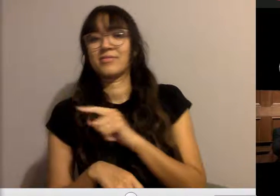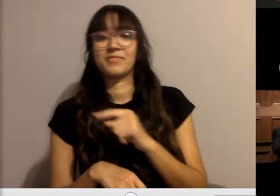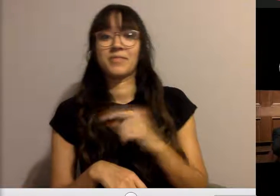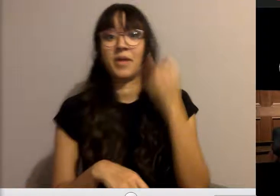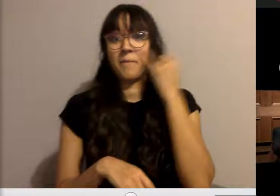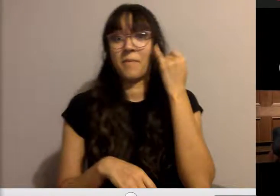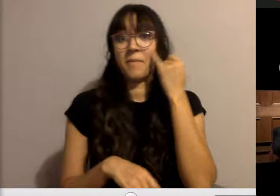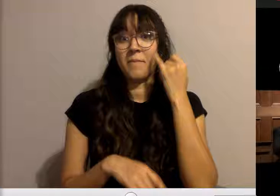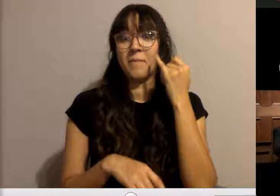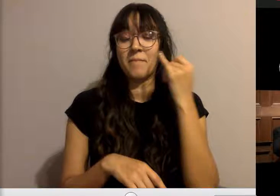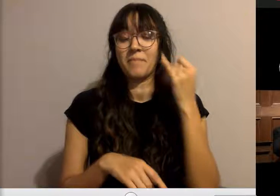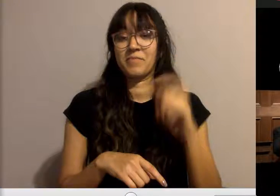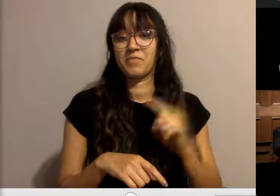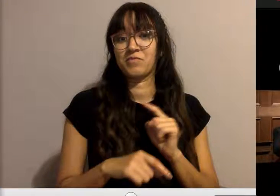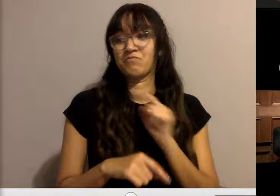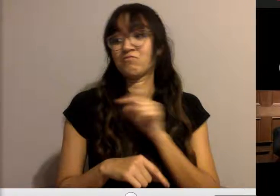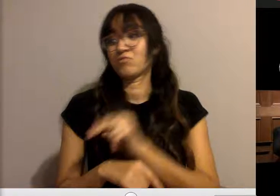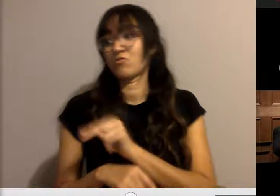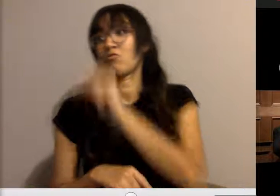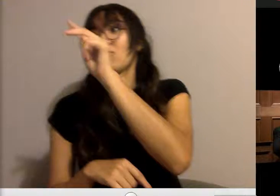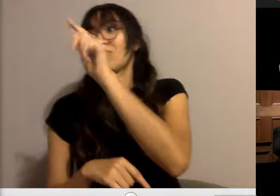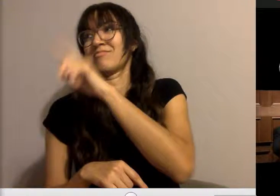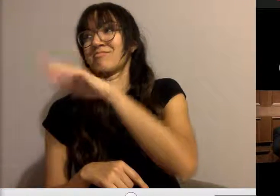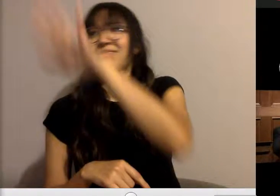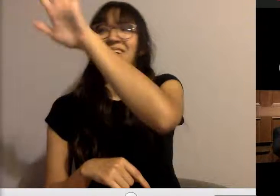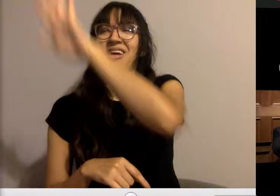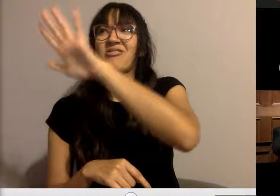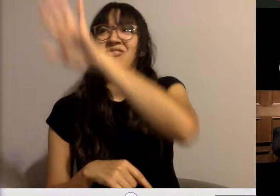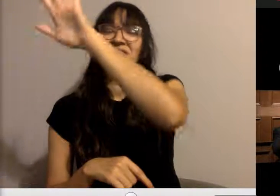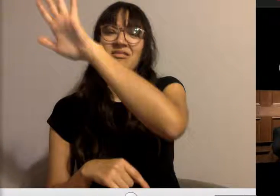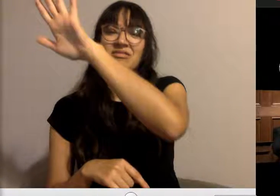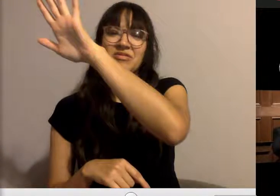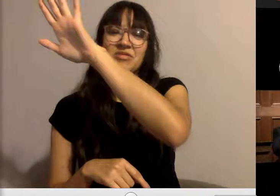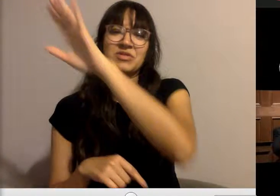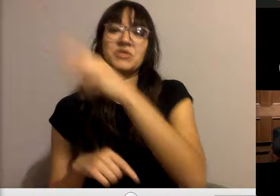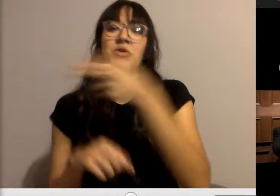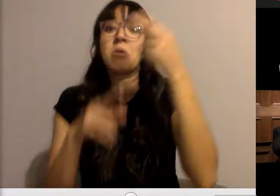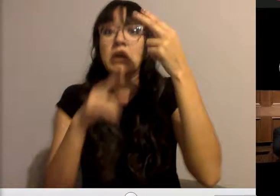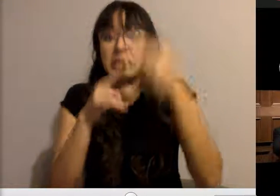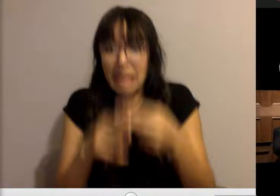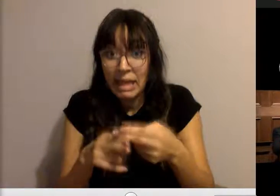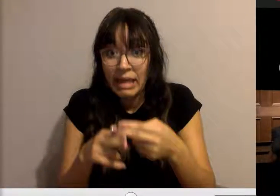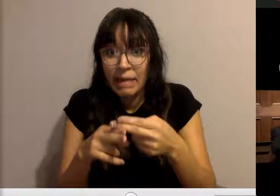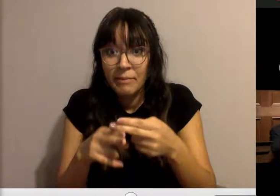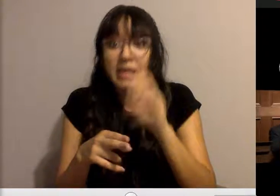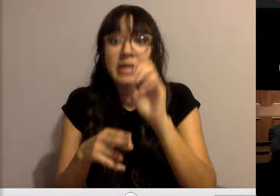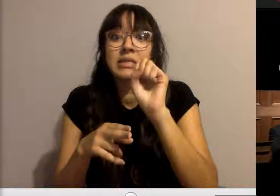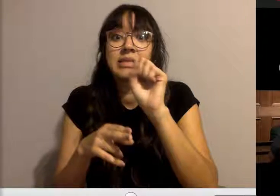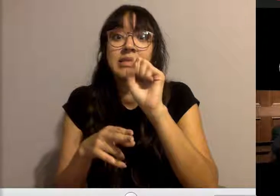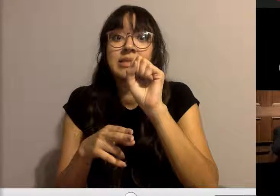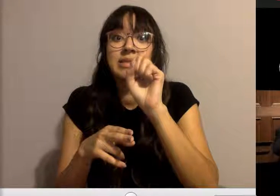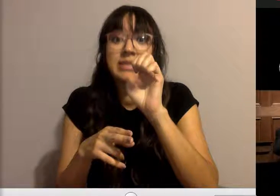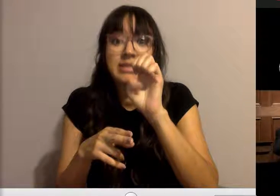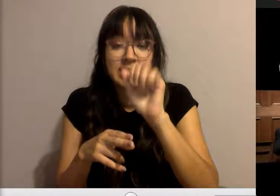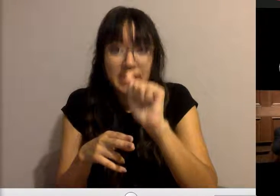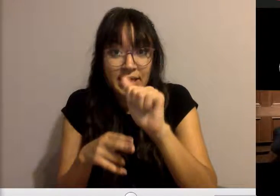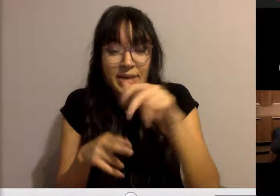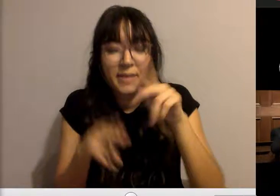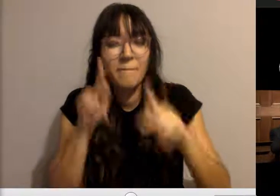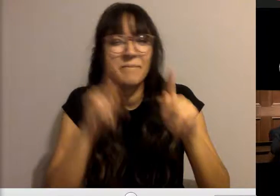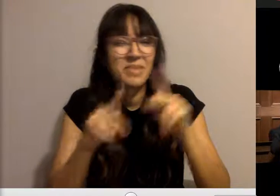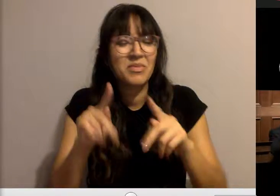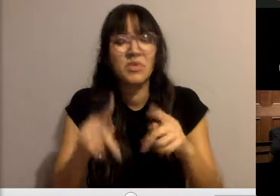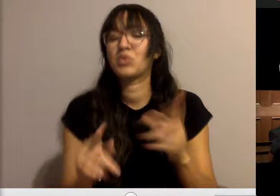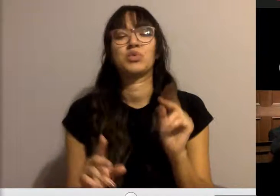that region. So they didn't actually call them the sea peoples. That's us calling them that. But if you want to figure out